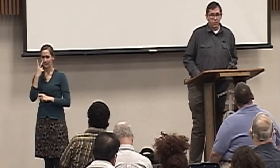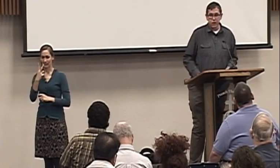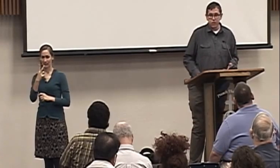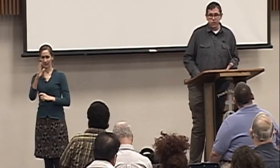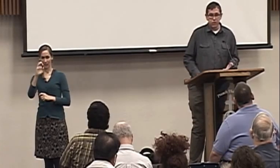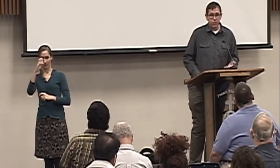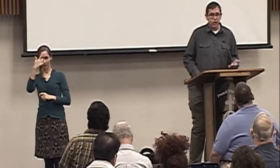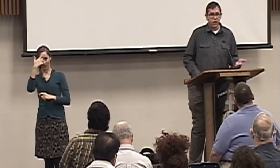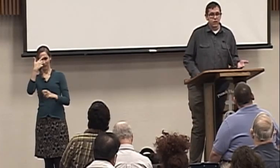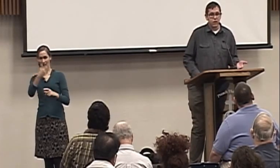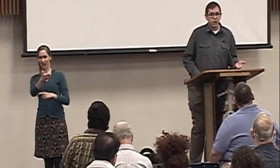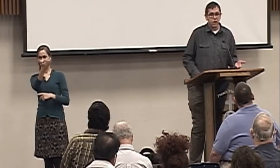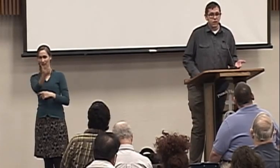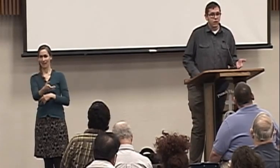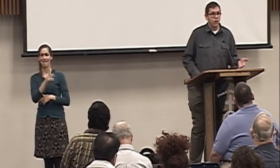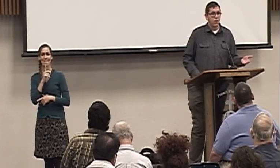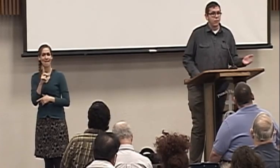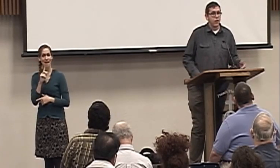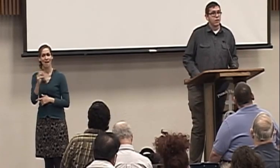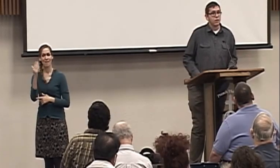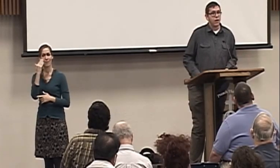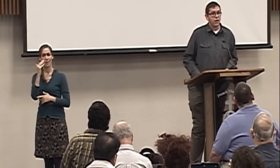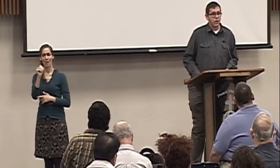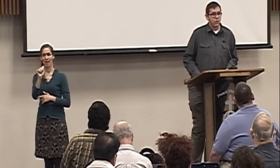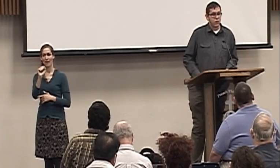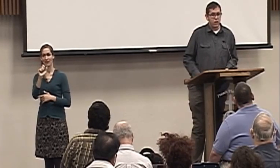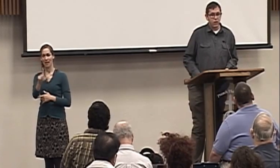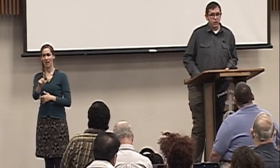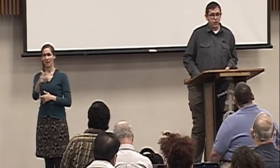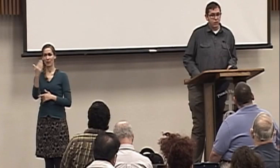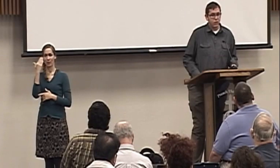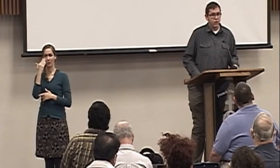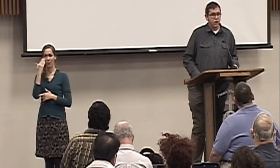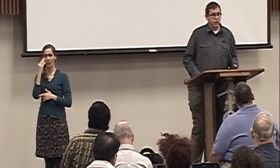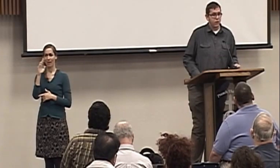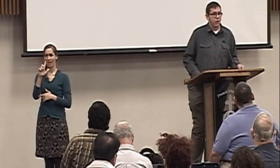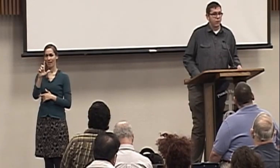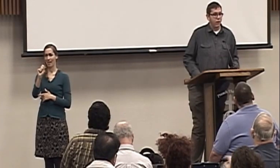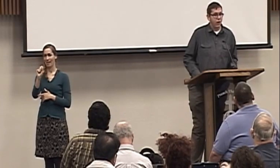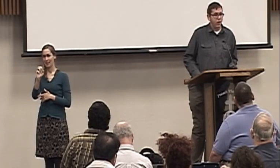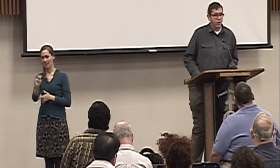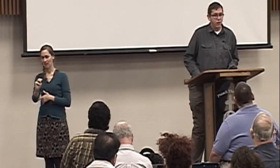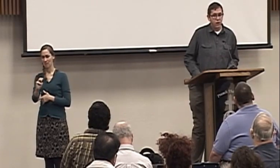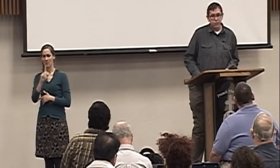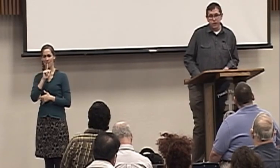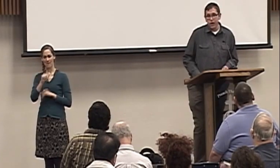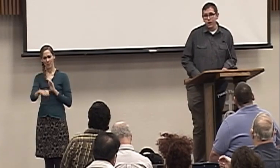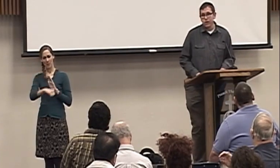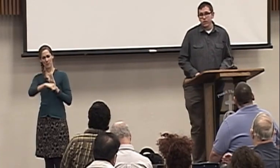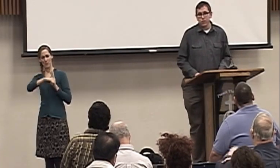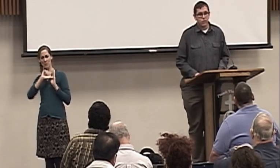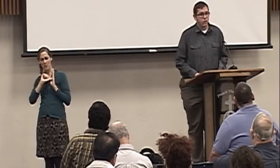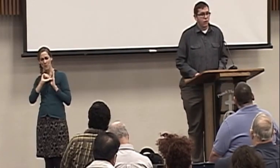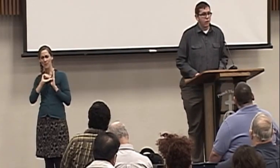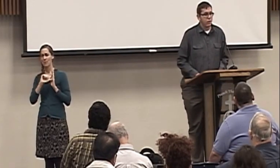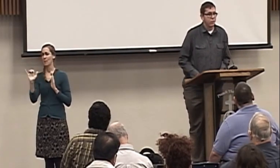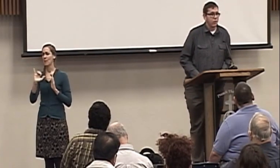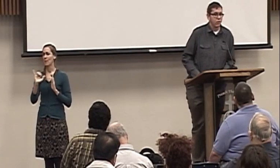knew ASL, Mexican Sign Language, and they were really impressed by that. But that also opened up the door